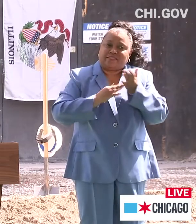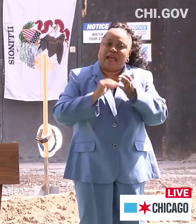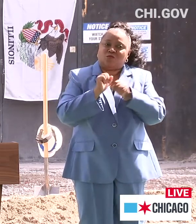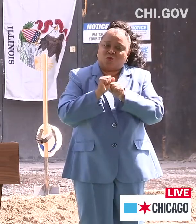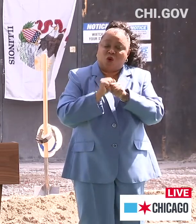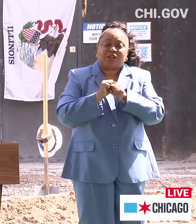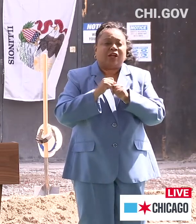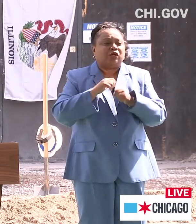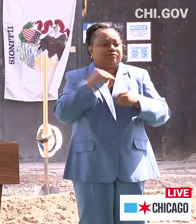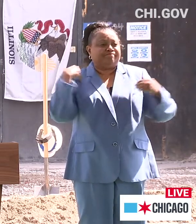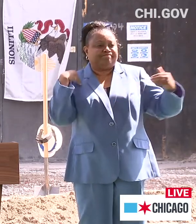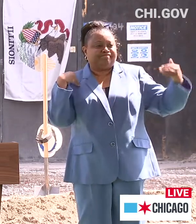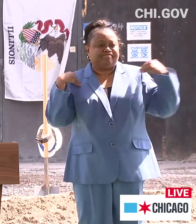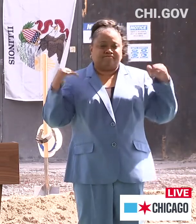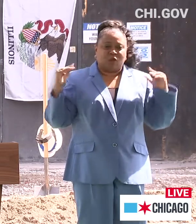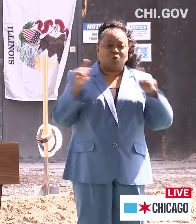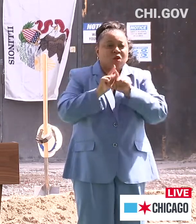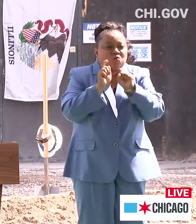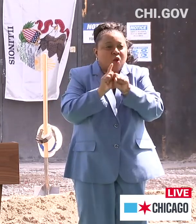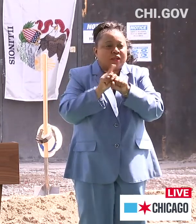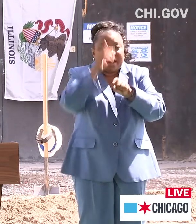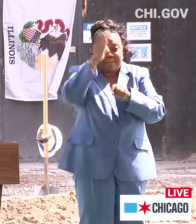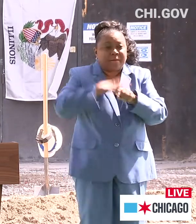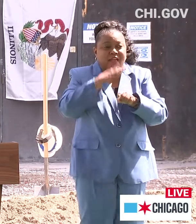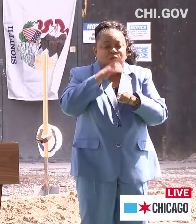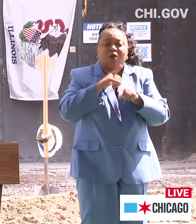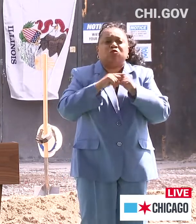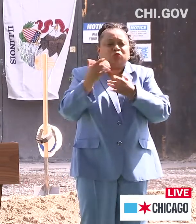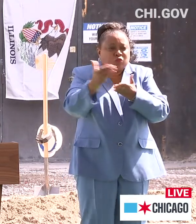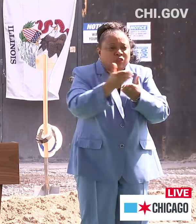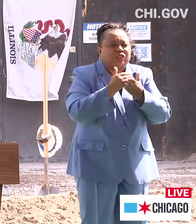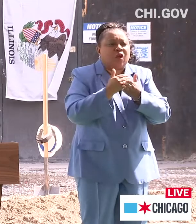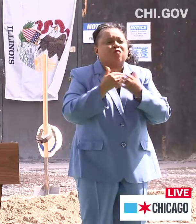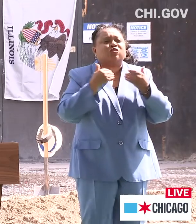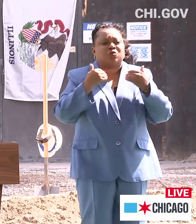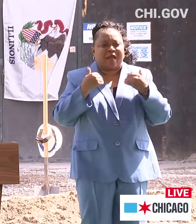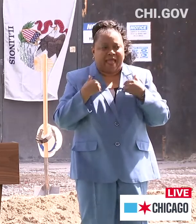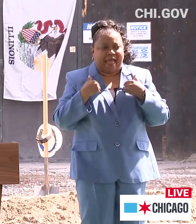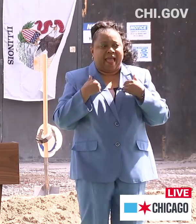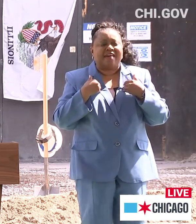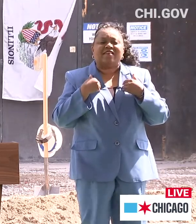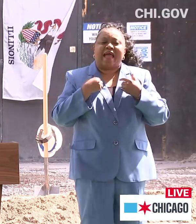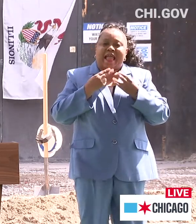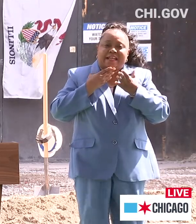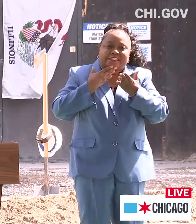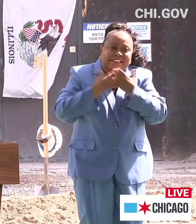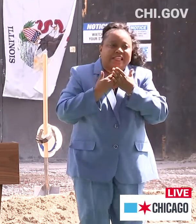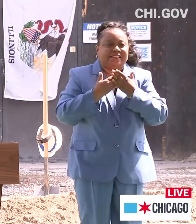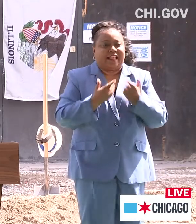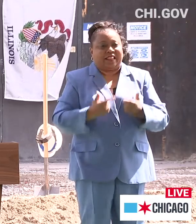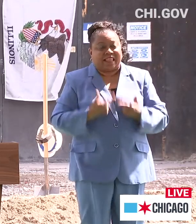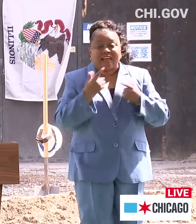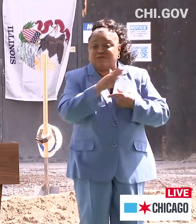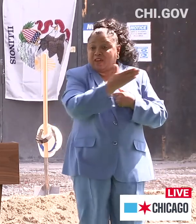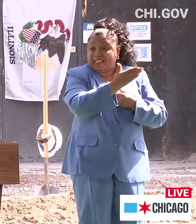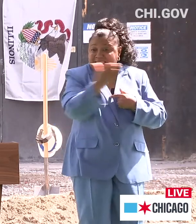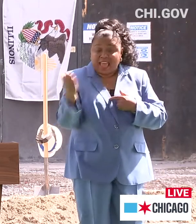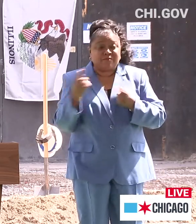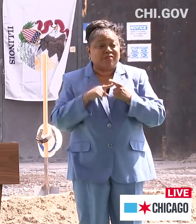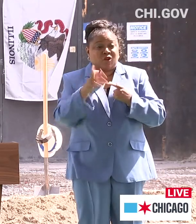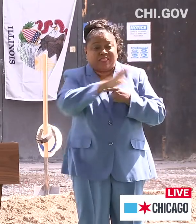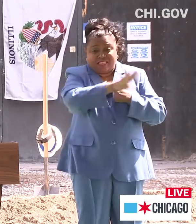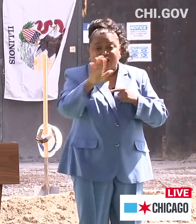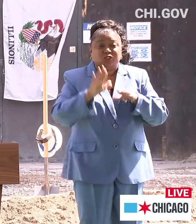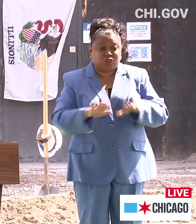work, shoulder to shoulder with working men and women who deserve to have a decent life for them and for